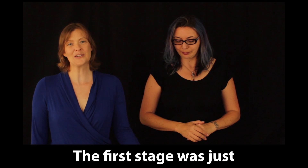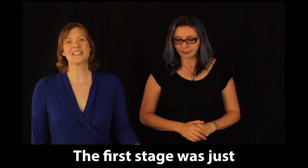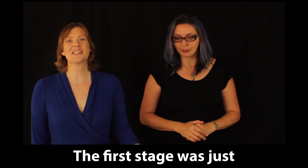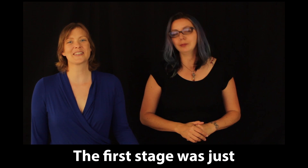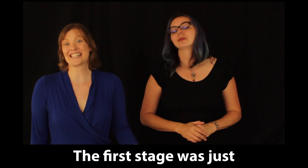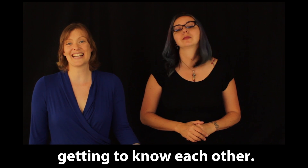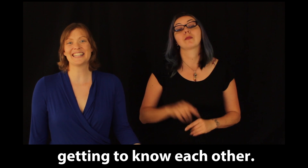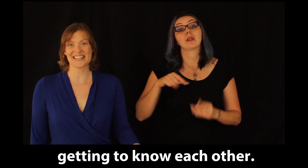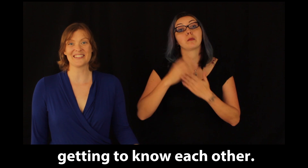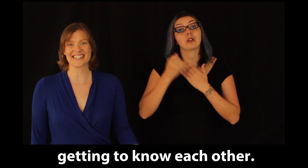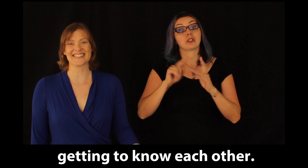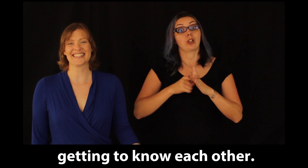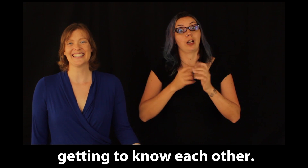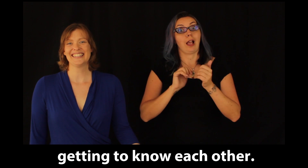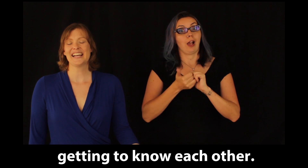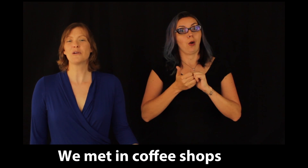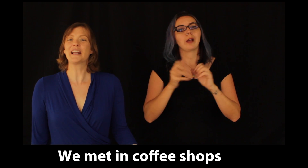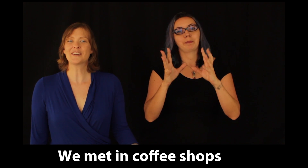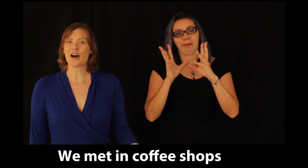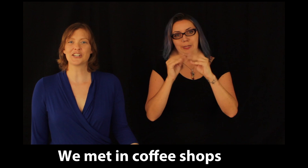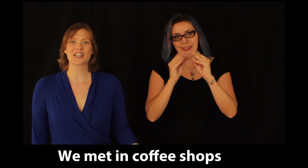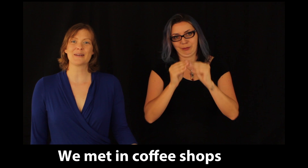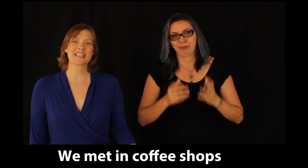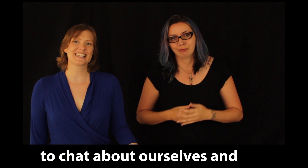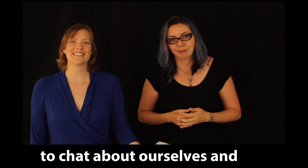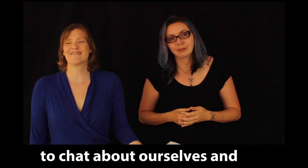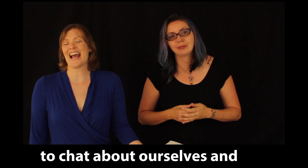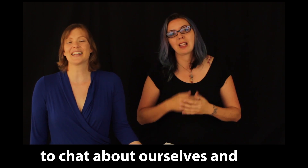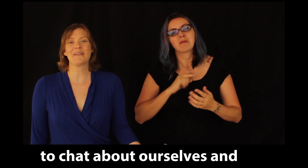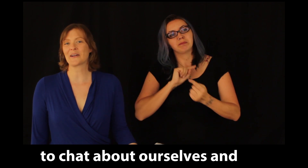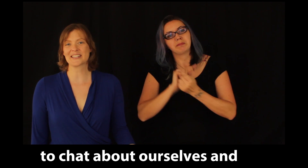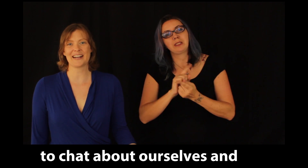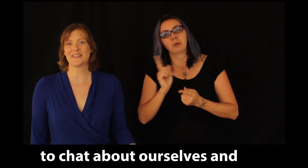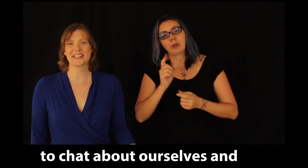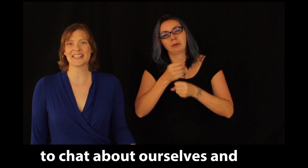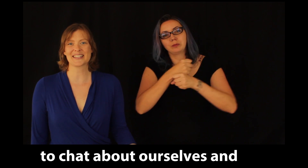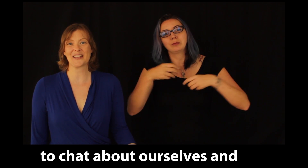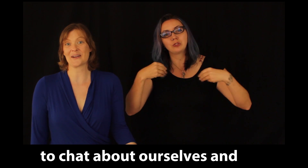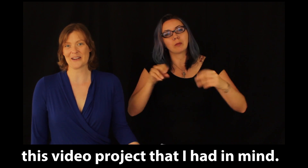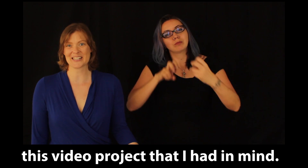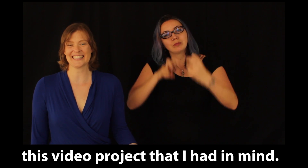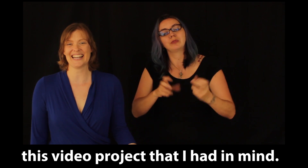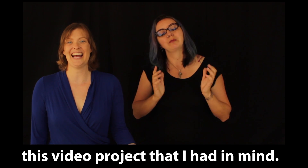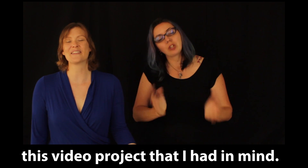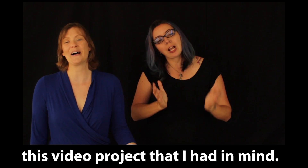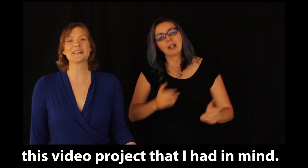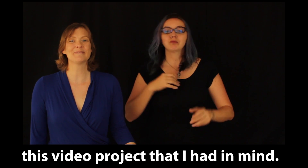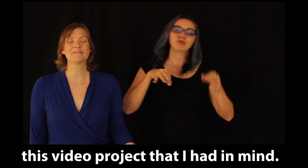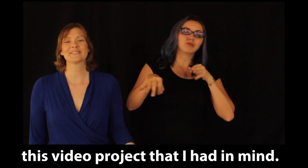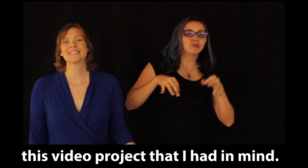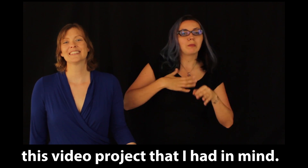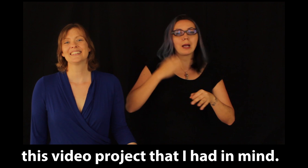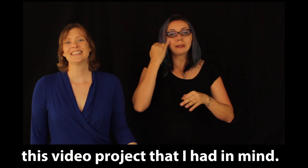The first stage was just getting to know each other, and we met in coffee shops to chat about ourselves and this video project that I had in